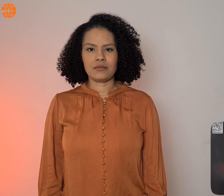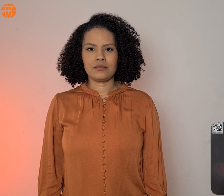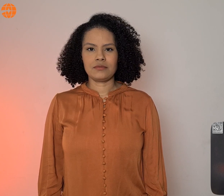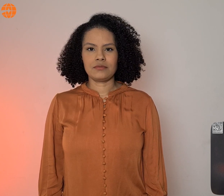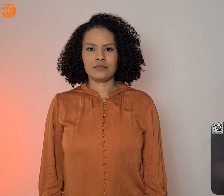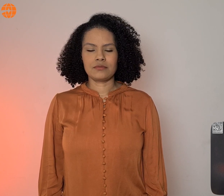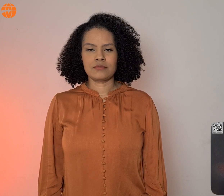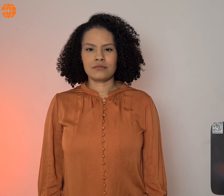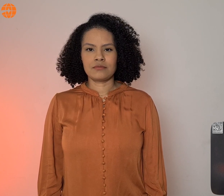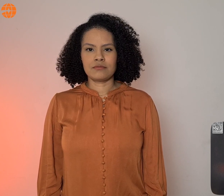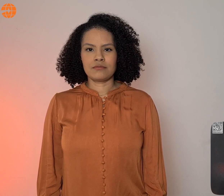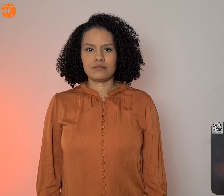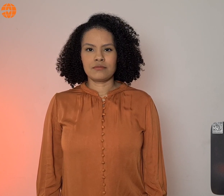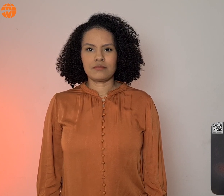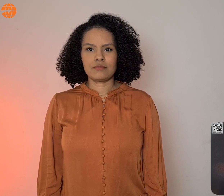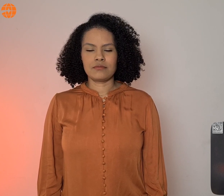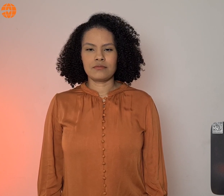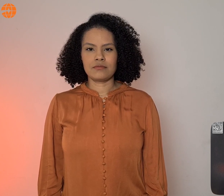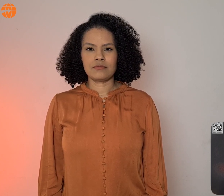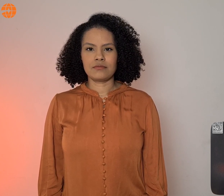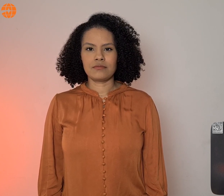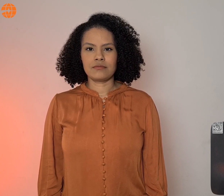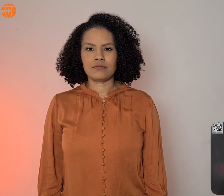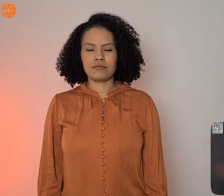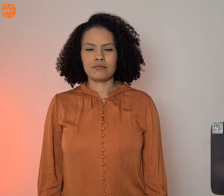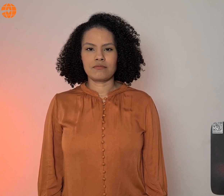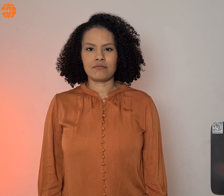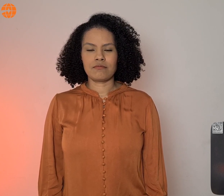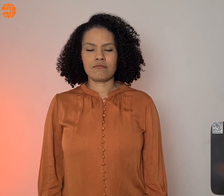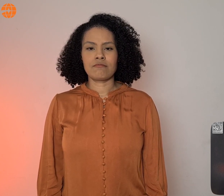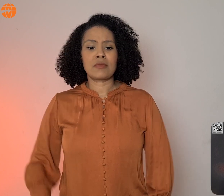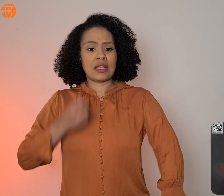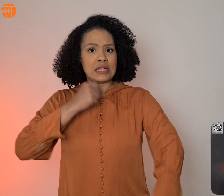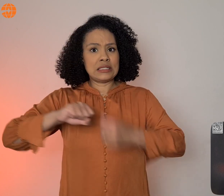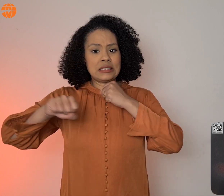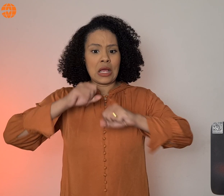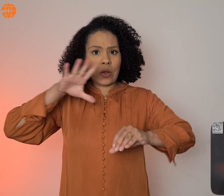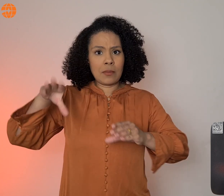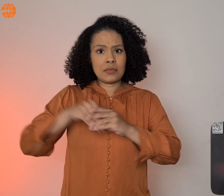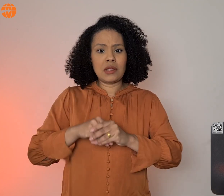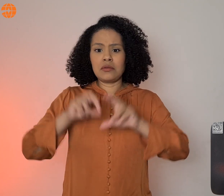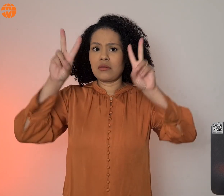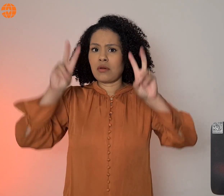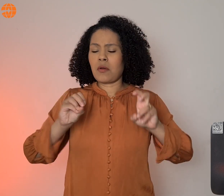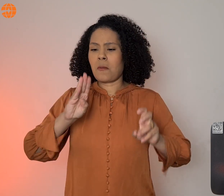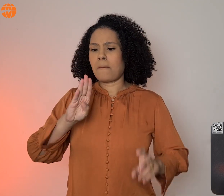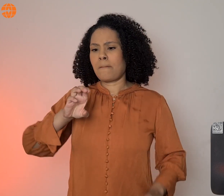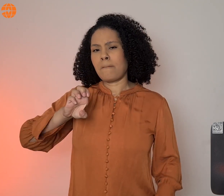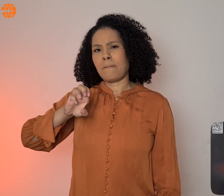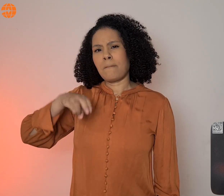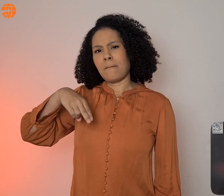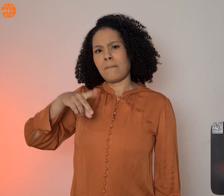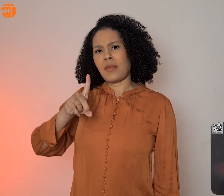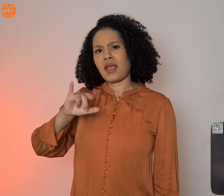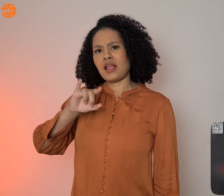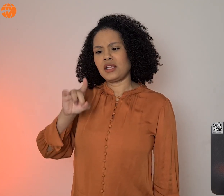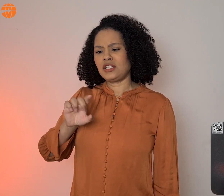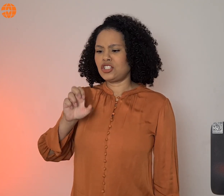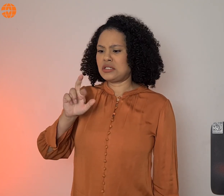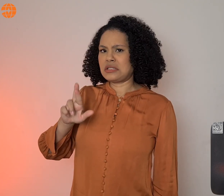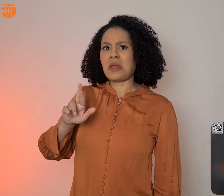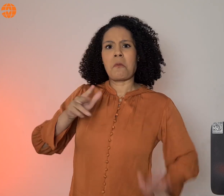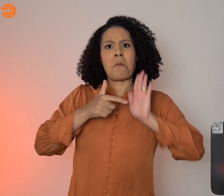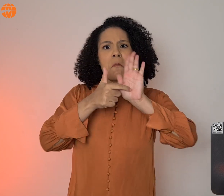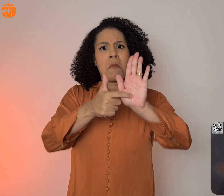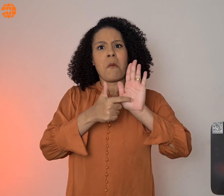mais vezes do que no Salmo 103 do que em toda a Bíblia, exceto no próprio livro de Salmos. But what does the phrase mean? Mas o